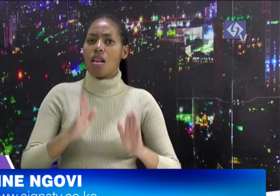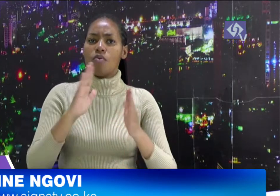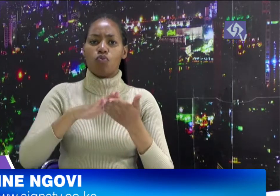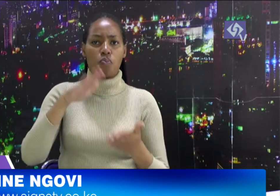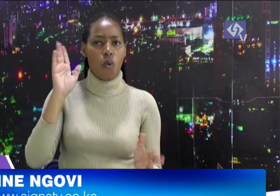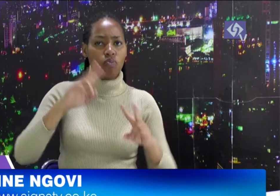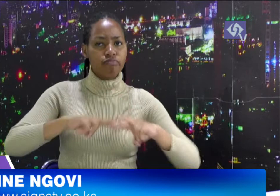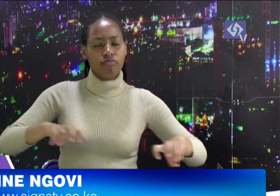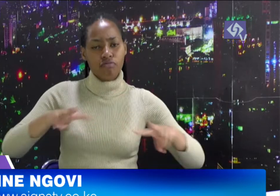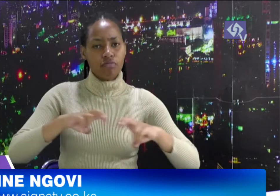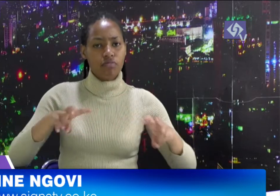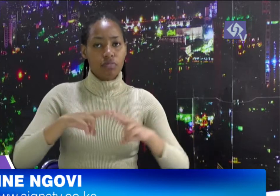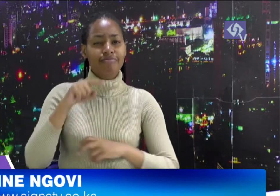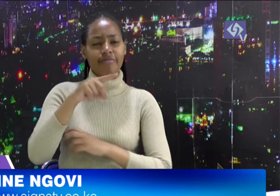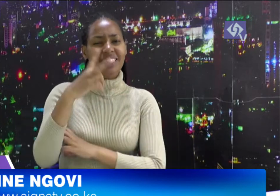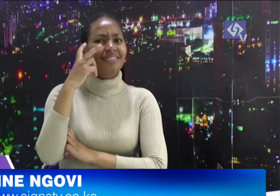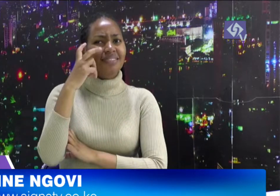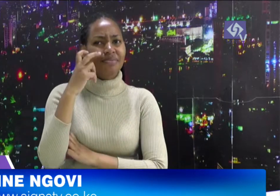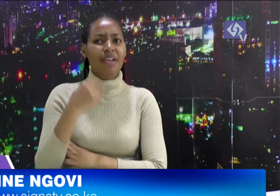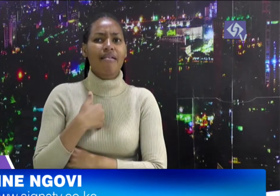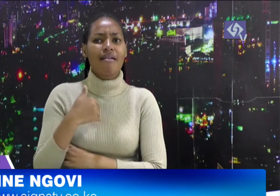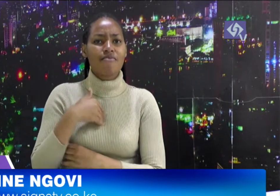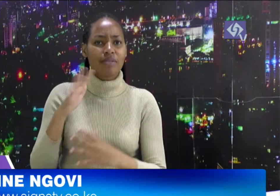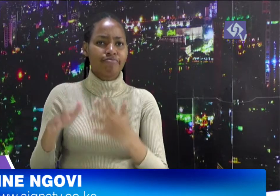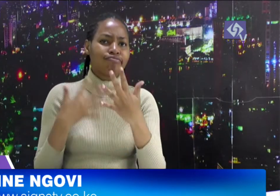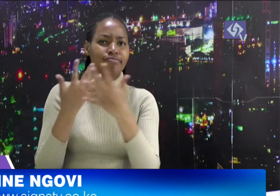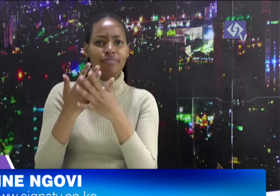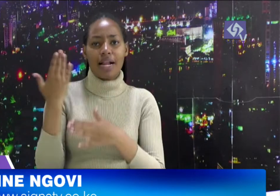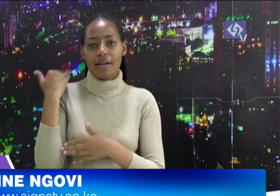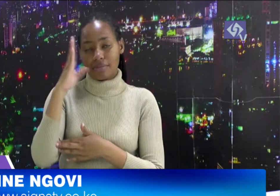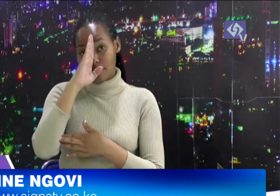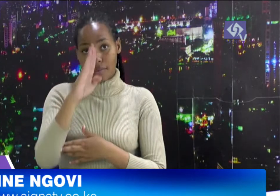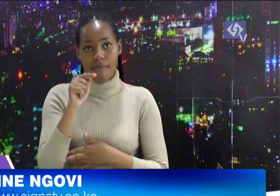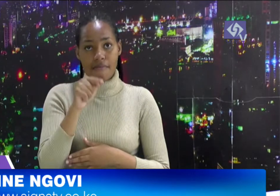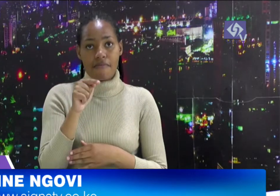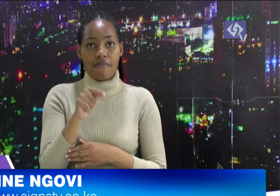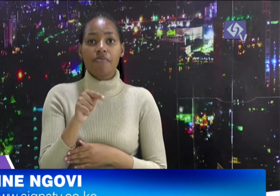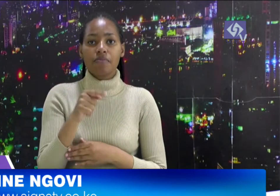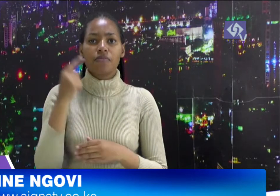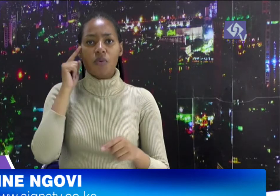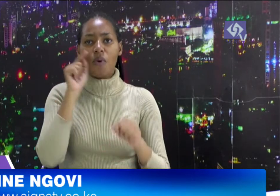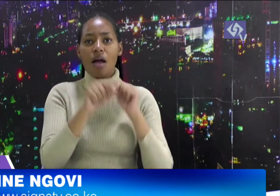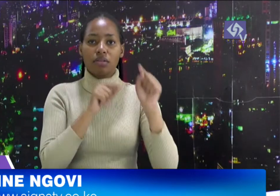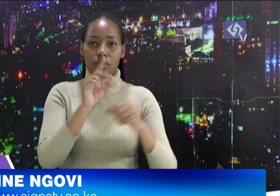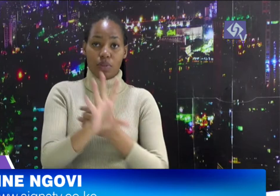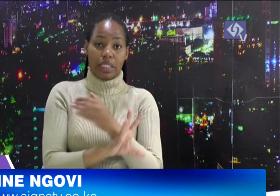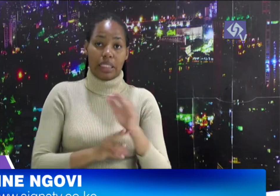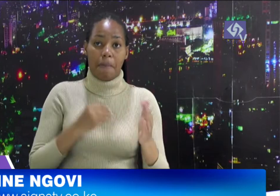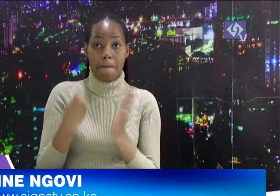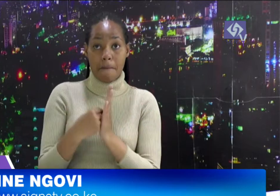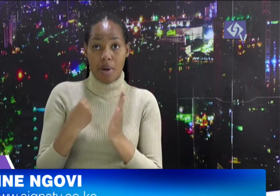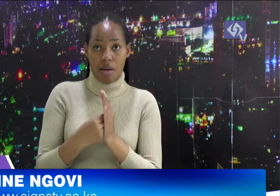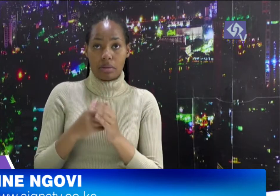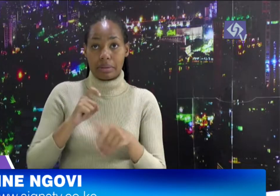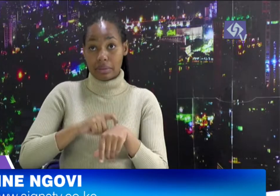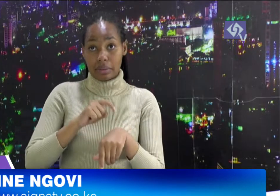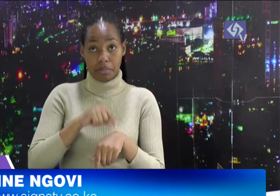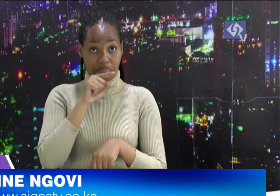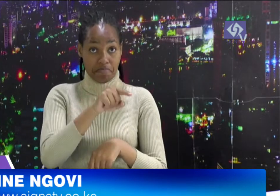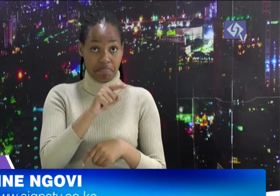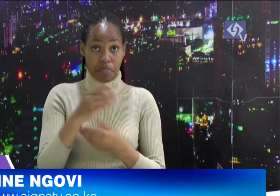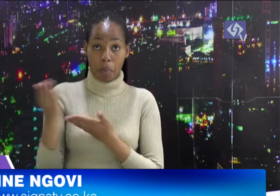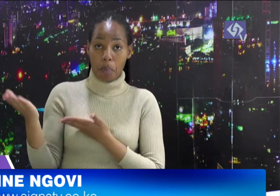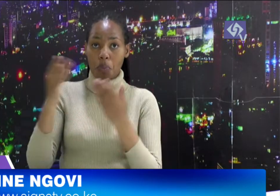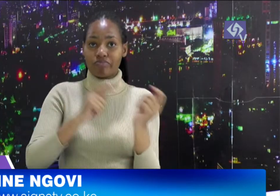to allow for further investigations. The suspects were arrested on Sunday for allegedly stealing